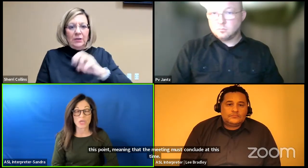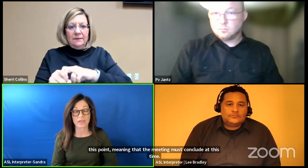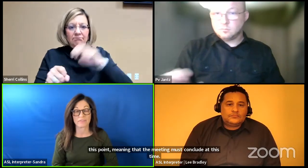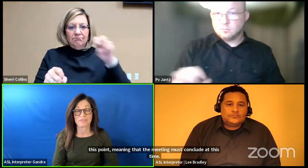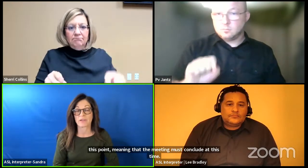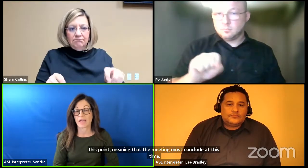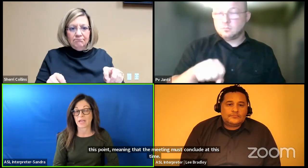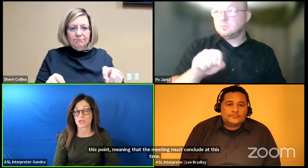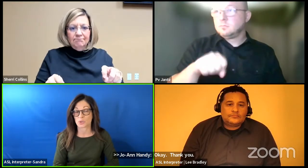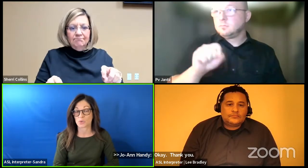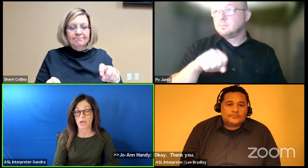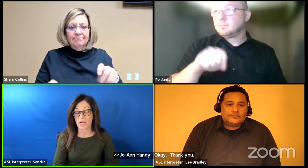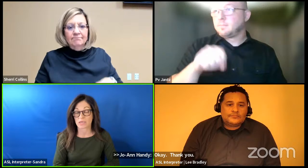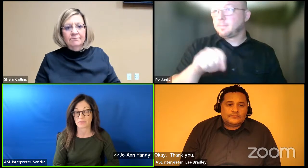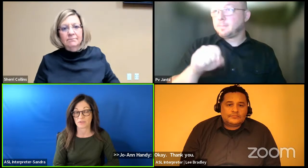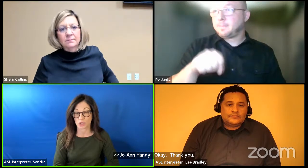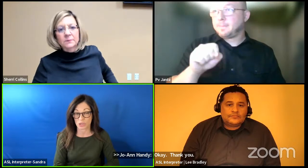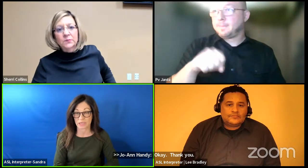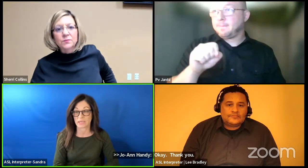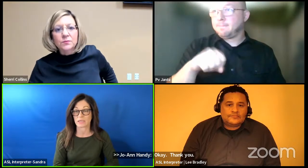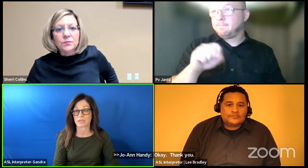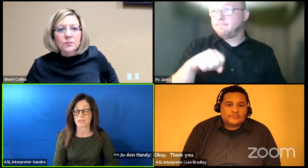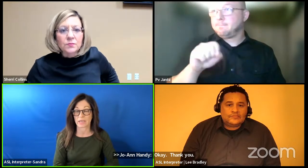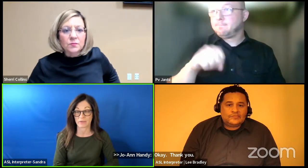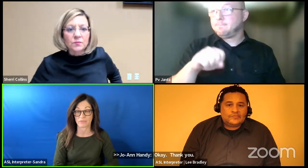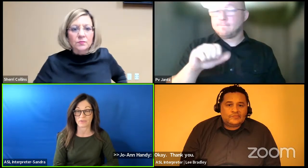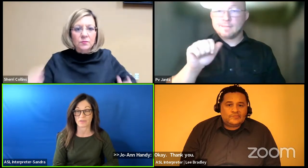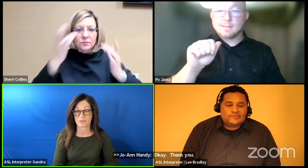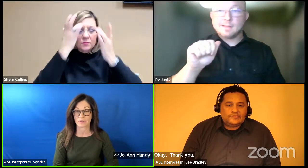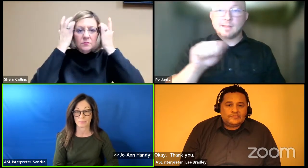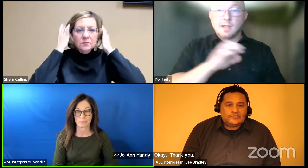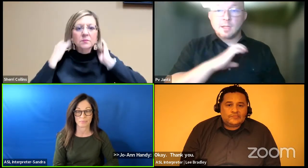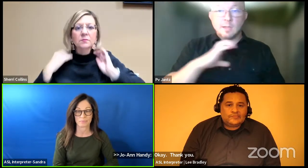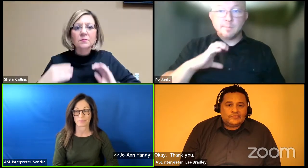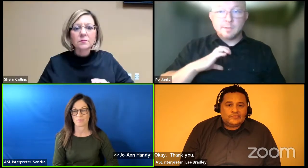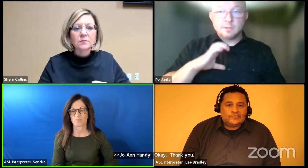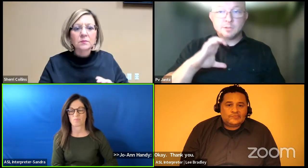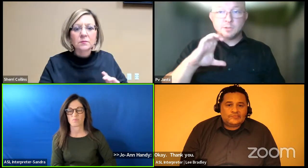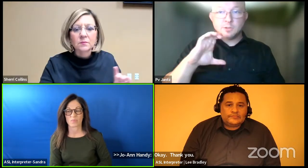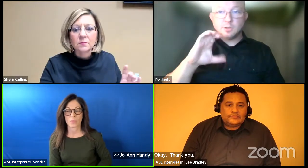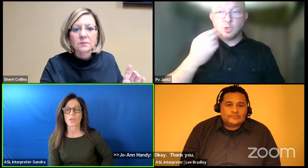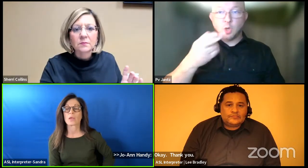Can you check if Andrew has officially left?